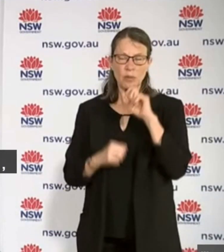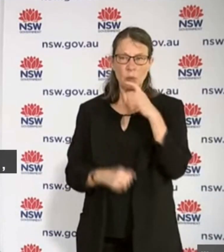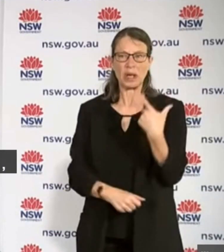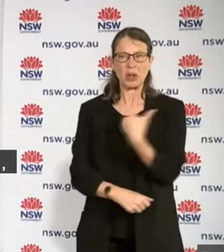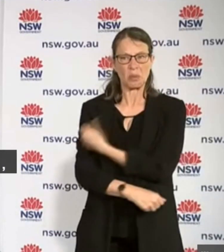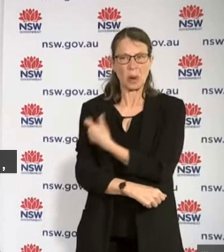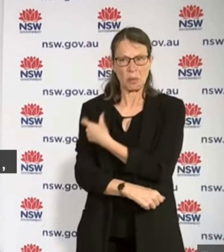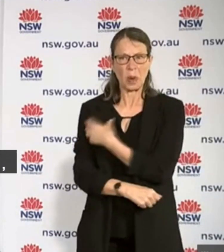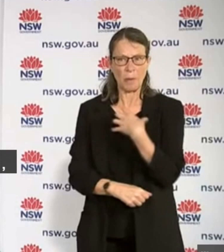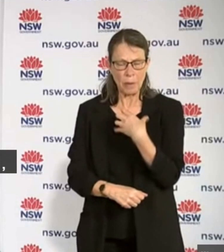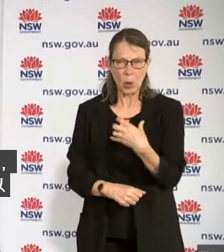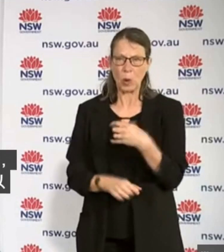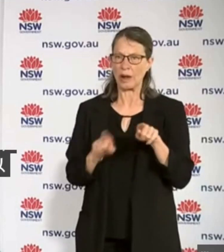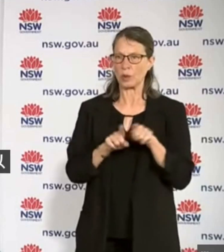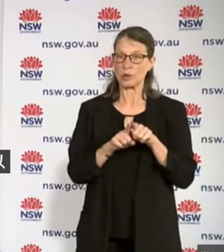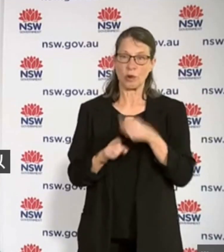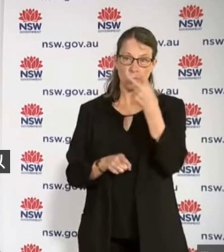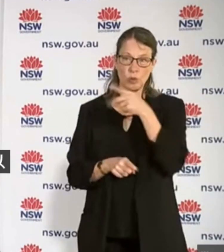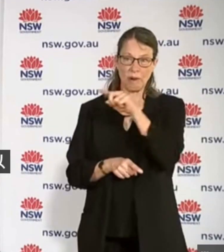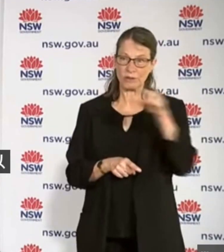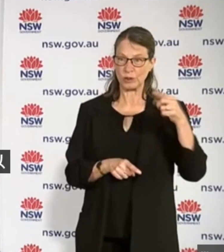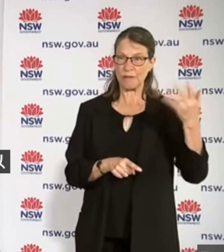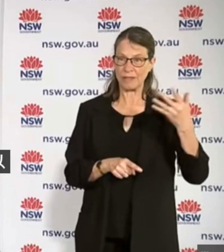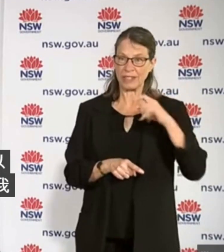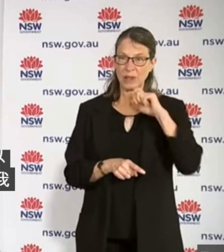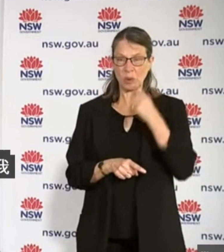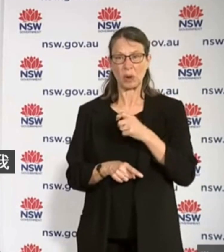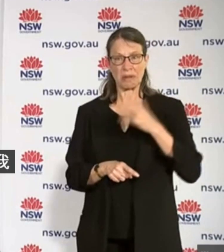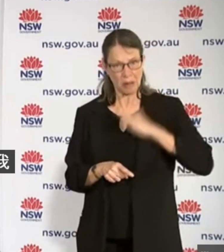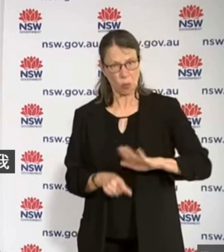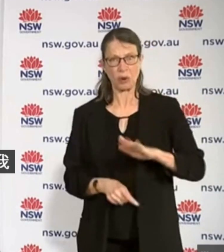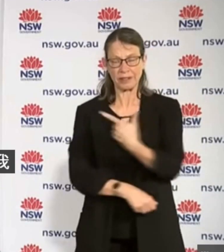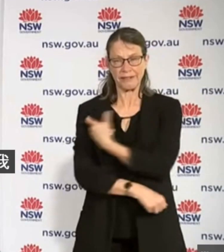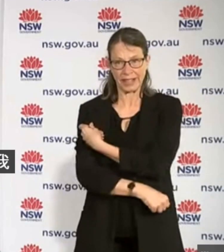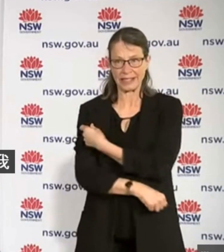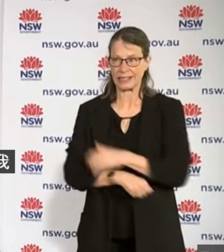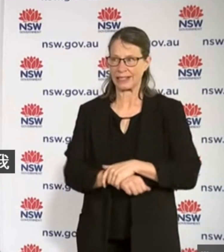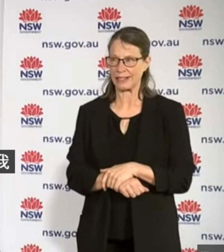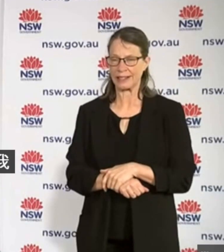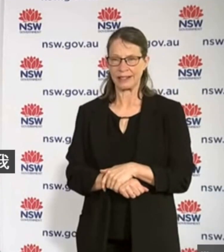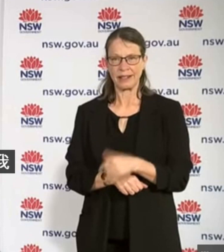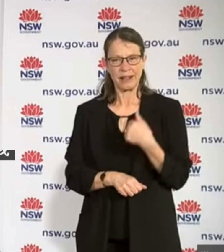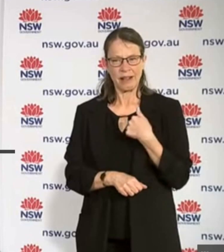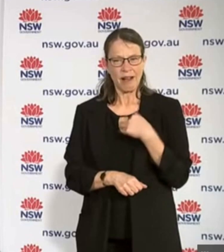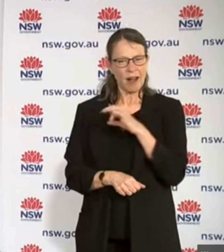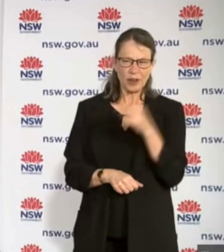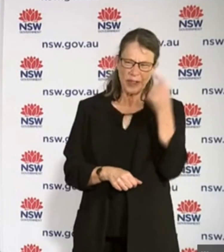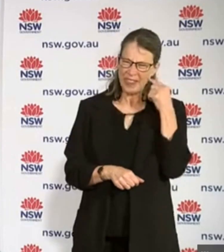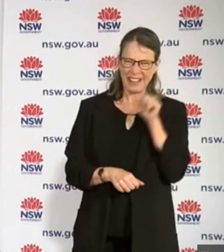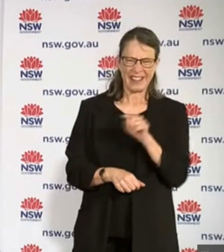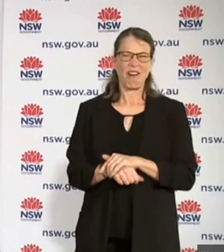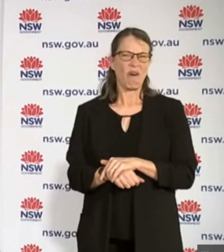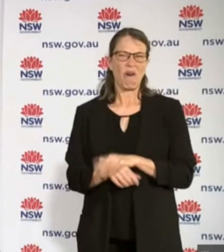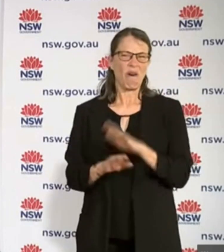I'm actually optimistic that we can achieve that in a very short order. I'm not actually sensing a lot of hesitancy in the